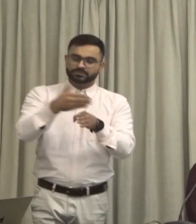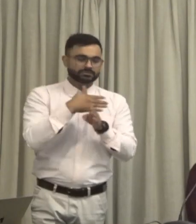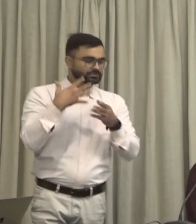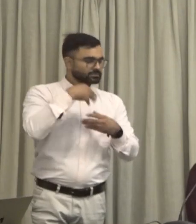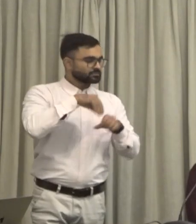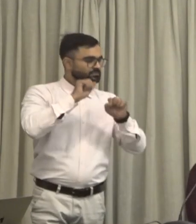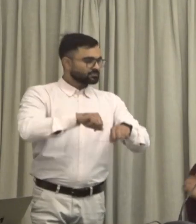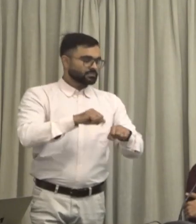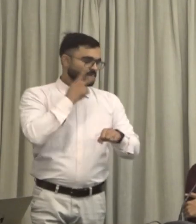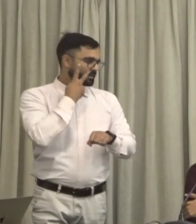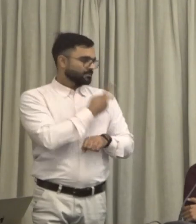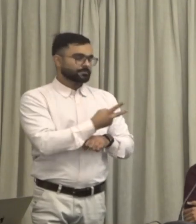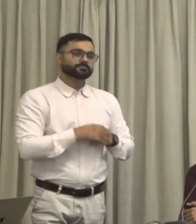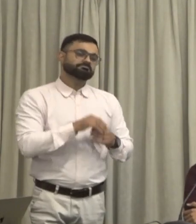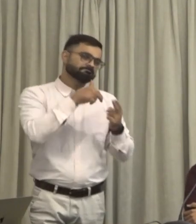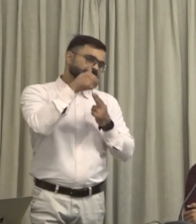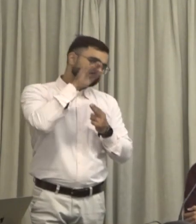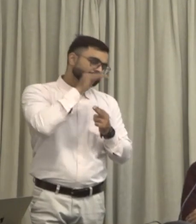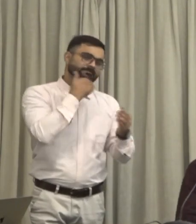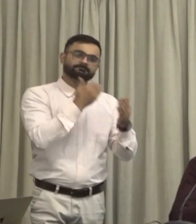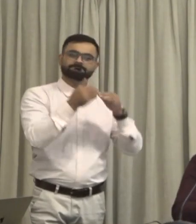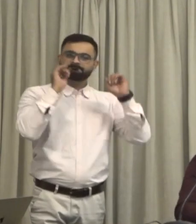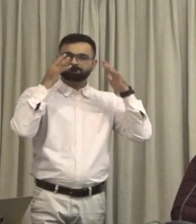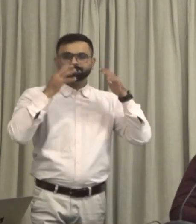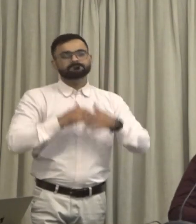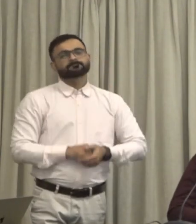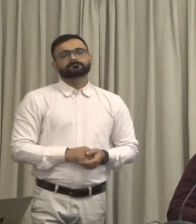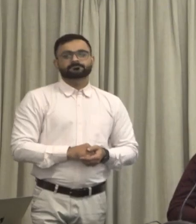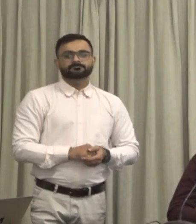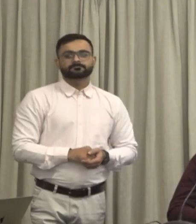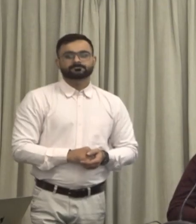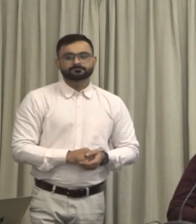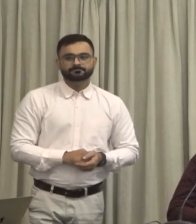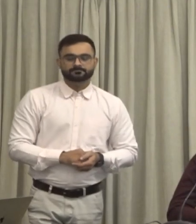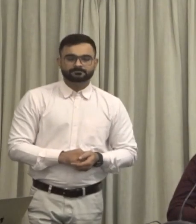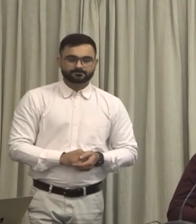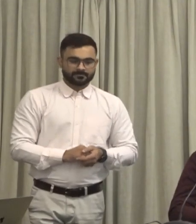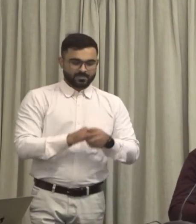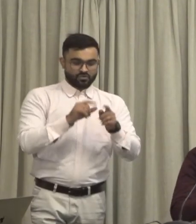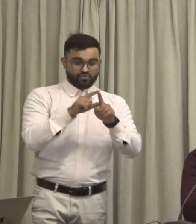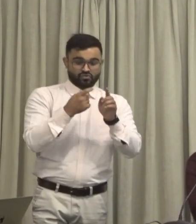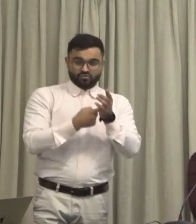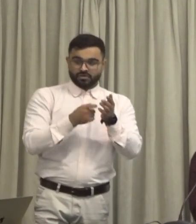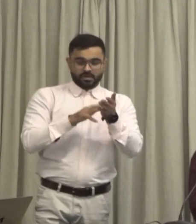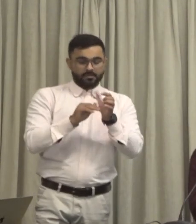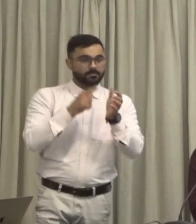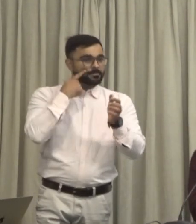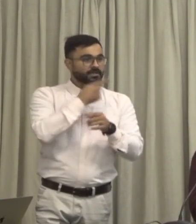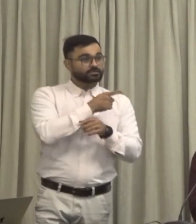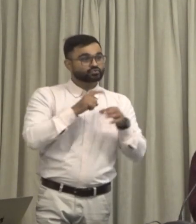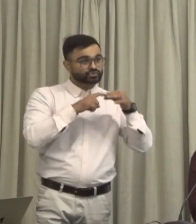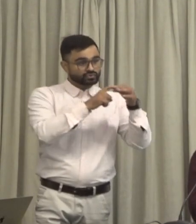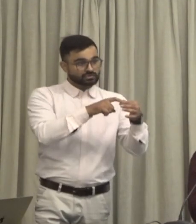us today, and really looking forward to hearing from you. Thank you. So, Dr. Mani, I'm going to start with